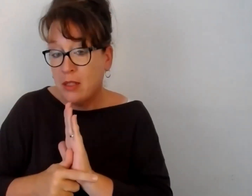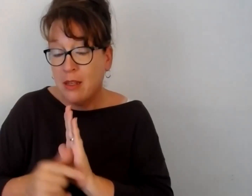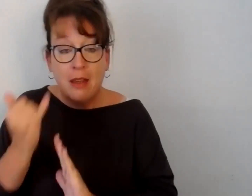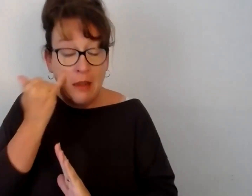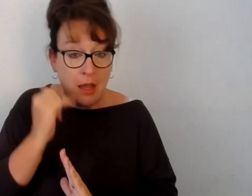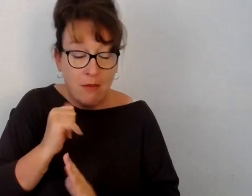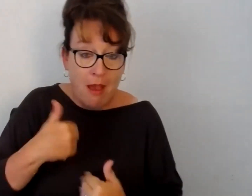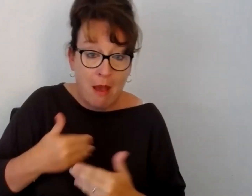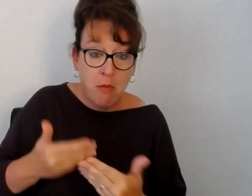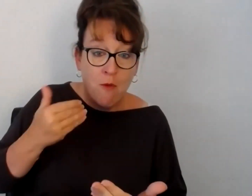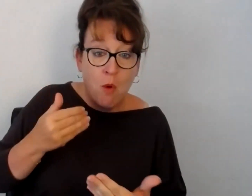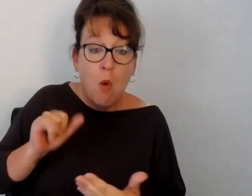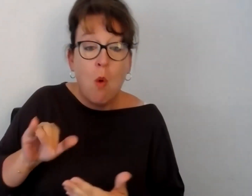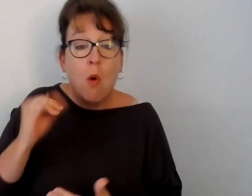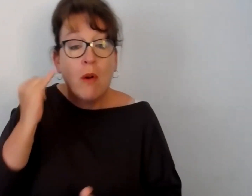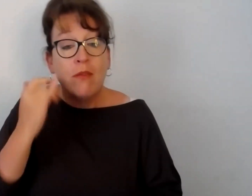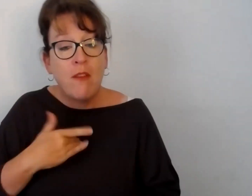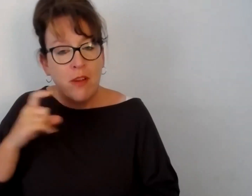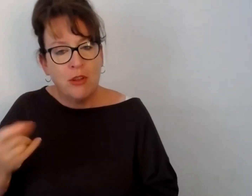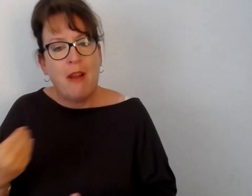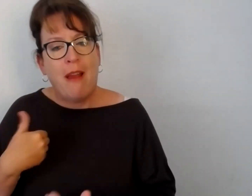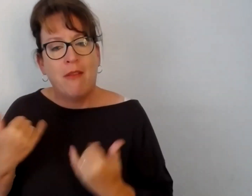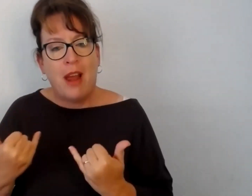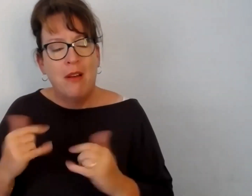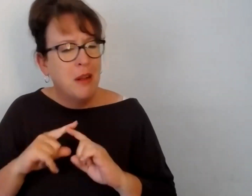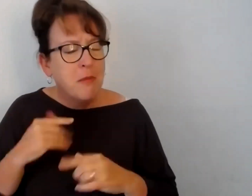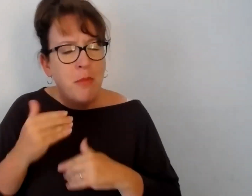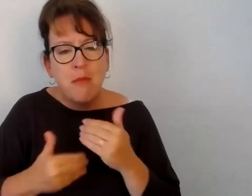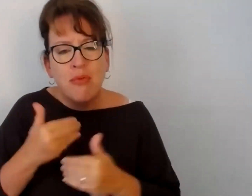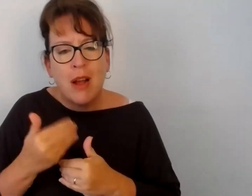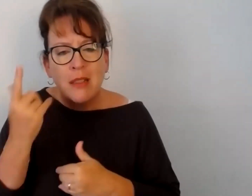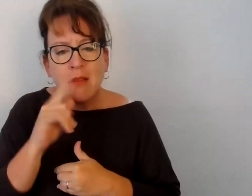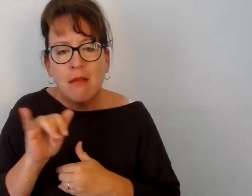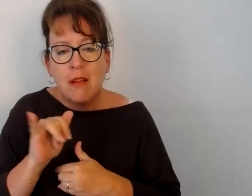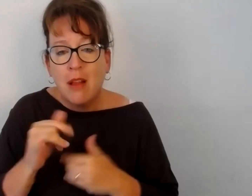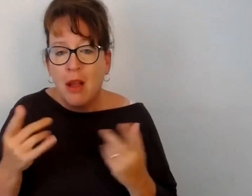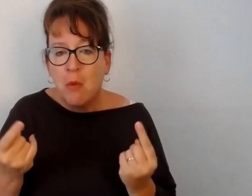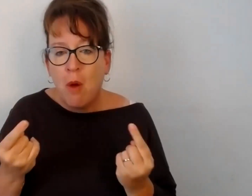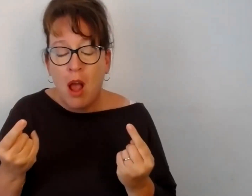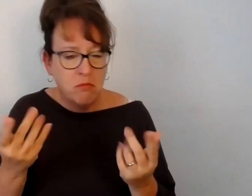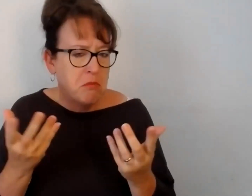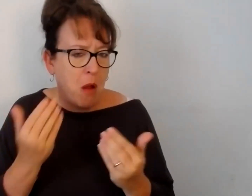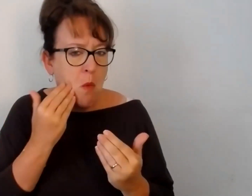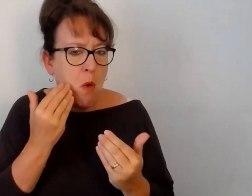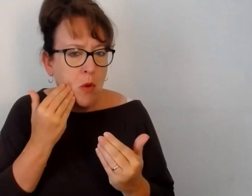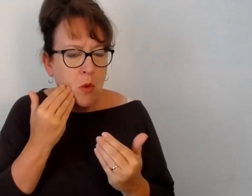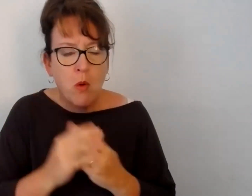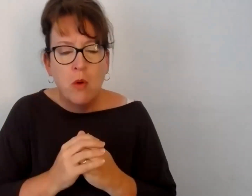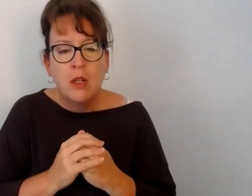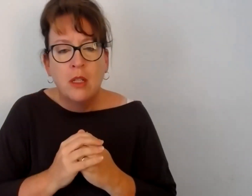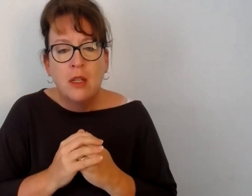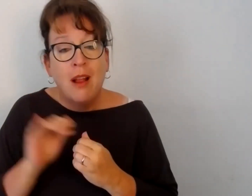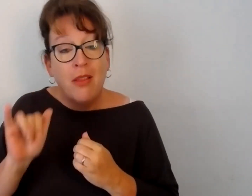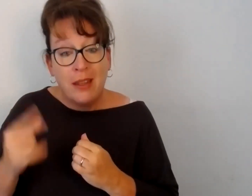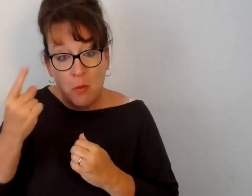they deserve to be, I don't know what the process is. I guess it wasn't finalized as yet, so I'd like to know what that is.